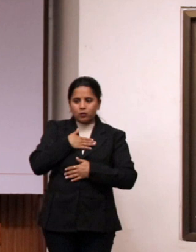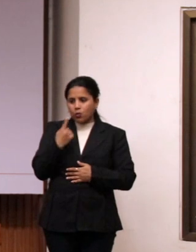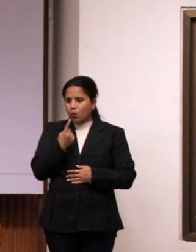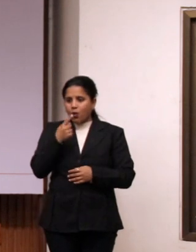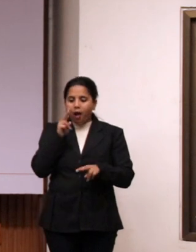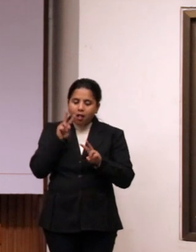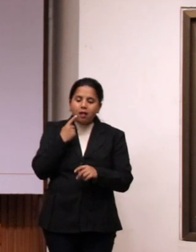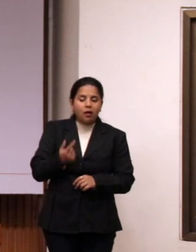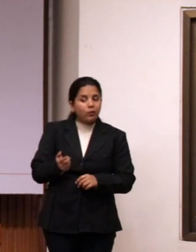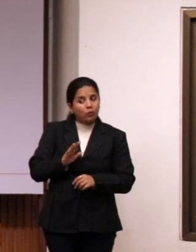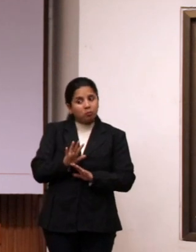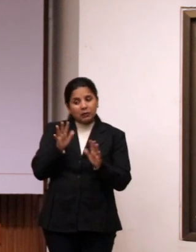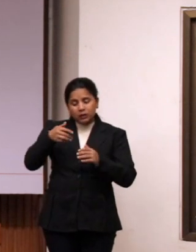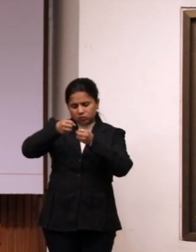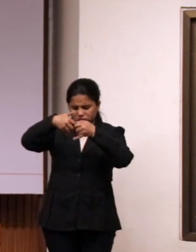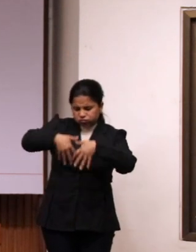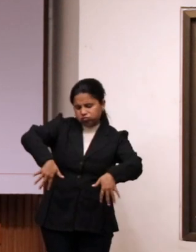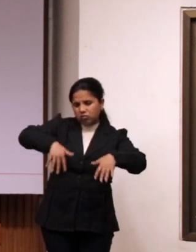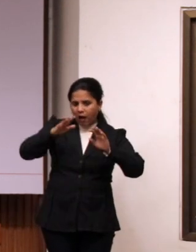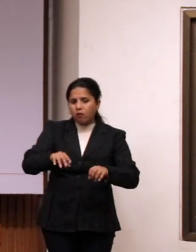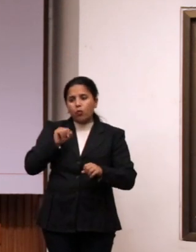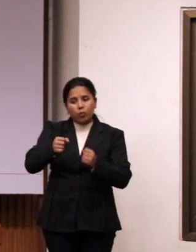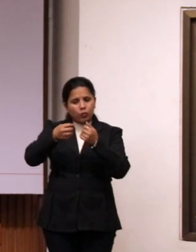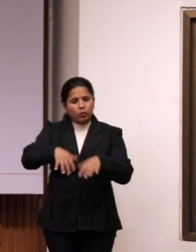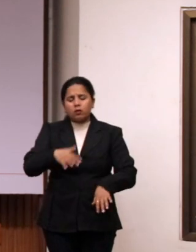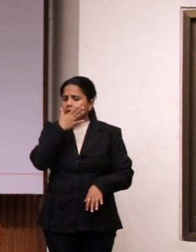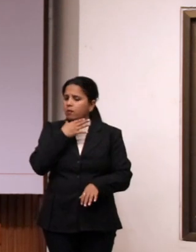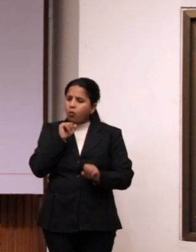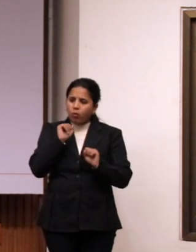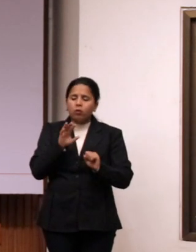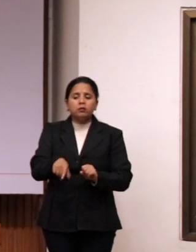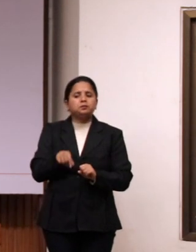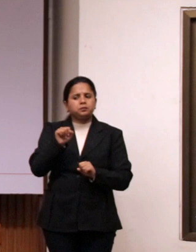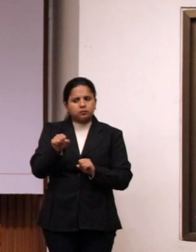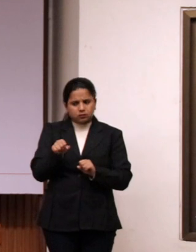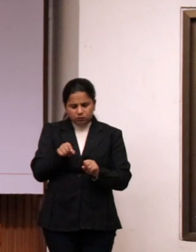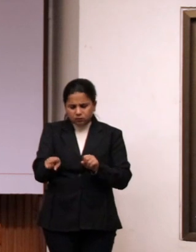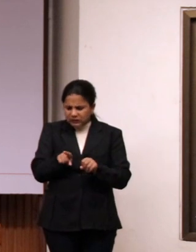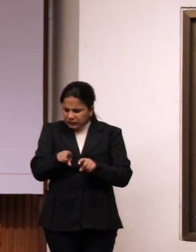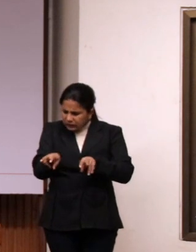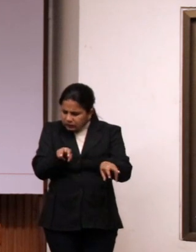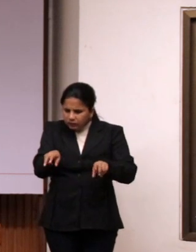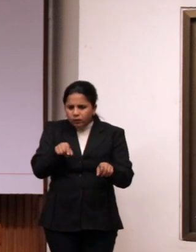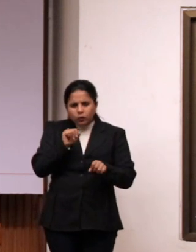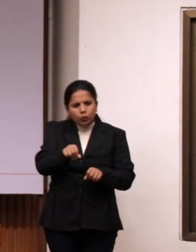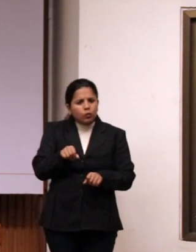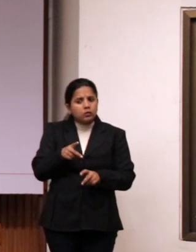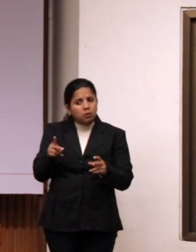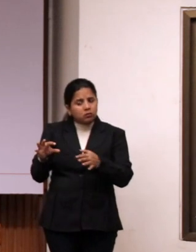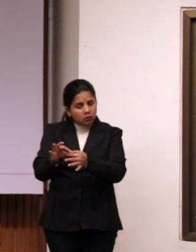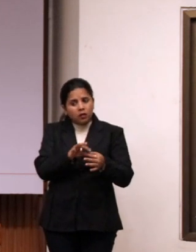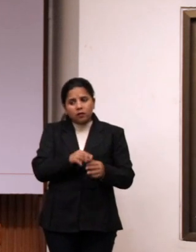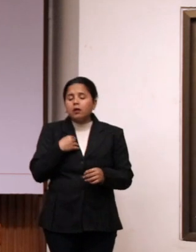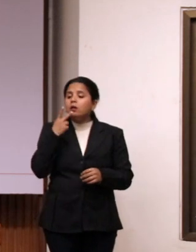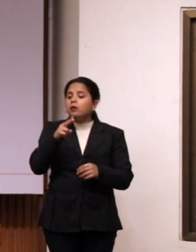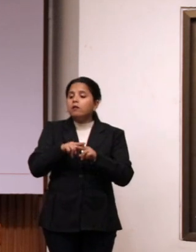grazing material. It has a huge root system. And these roots have beautiful, what you call fungus. And one of the fungus is Arbutus mycorrhiza. When you look